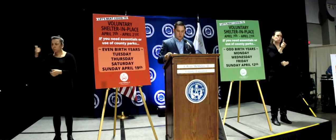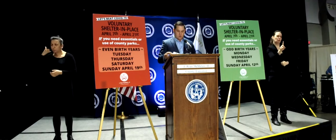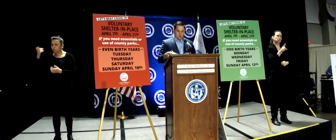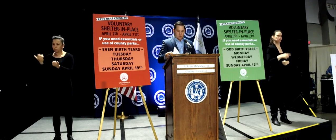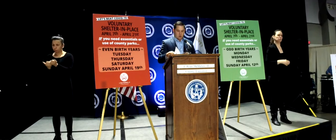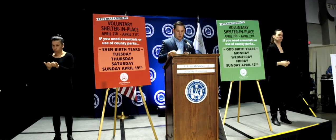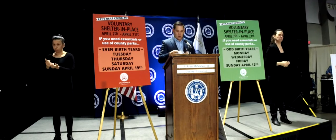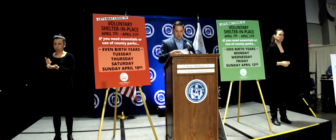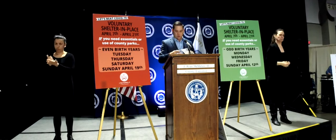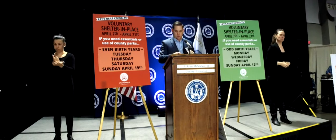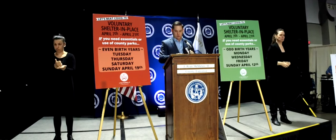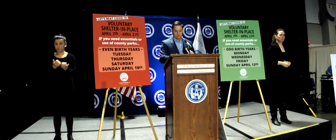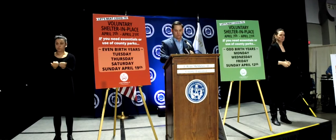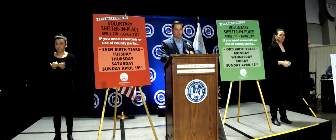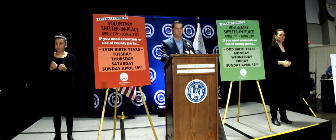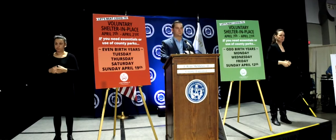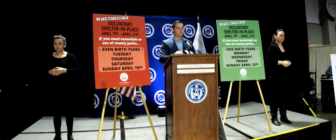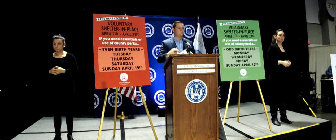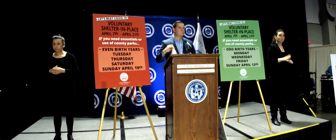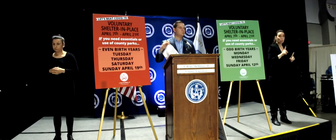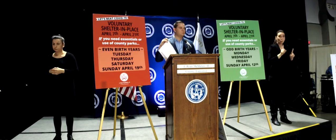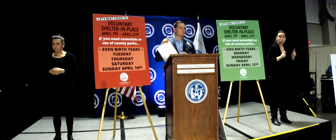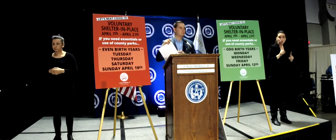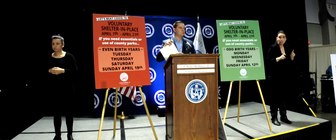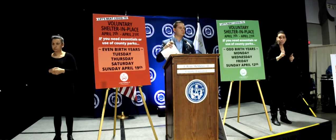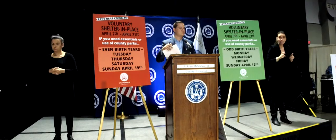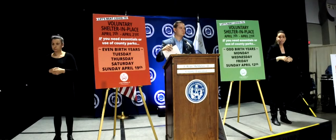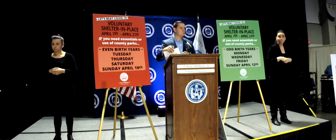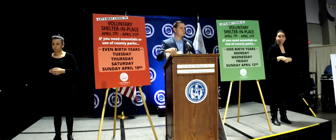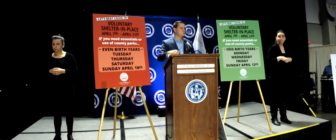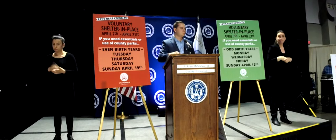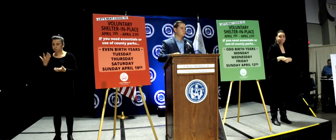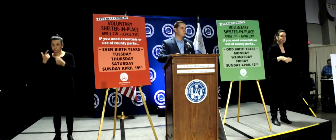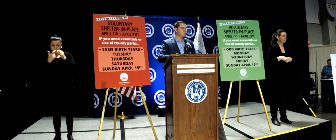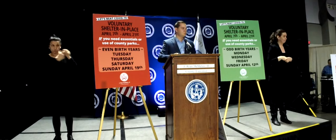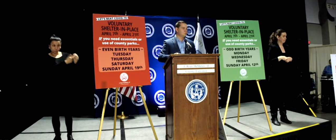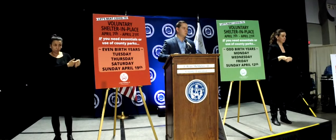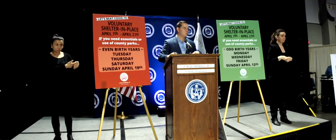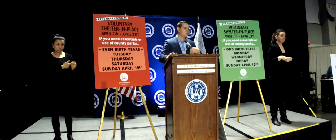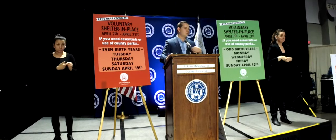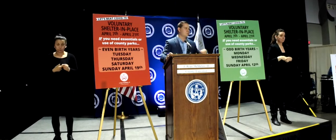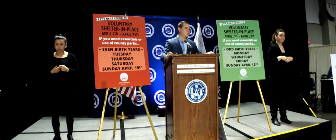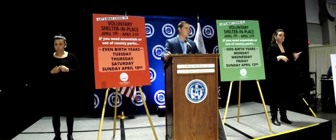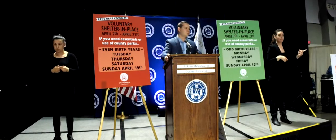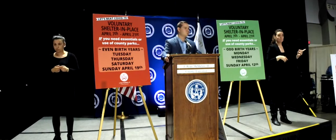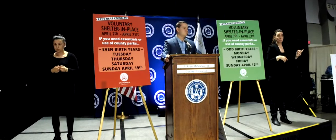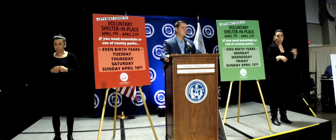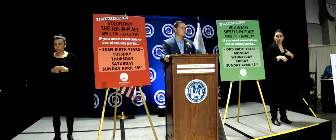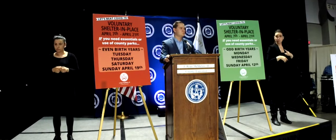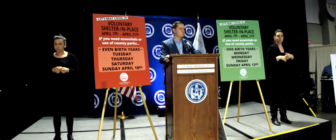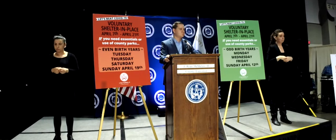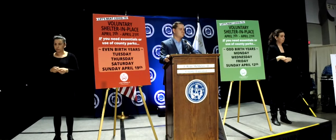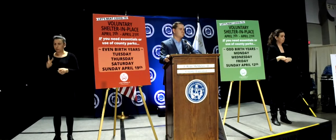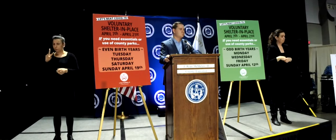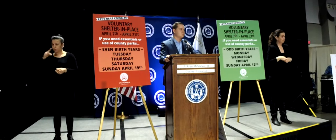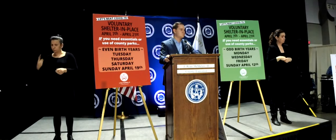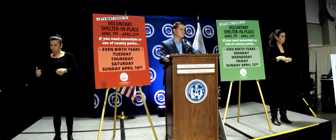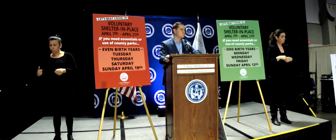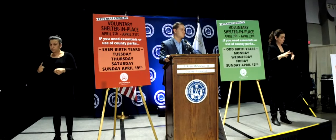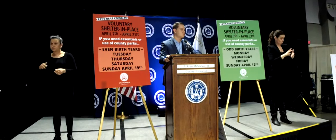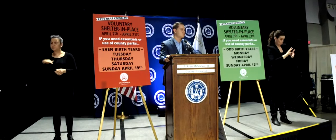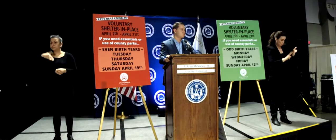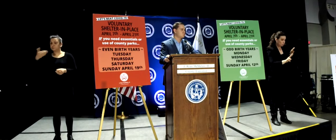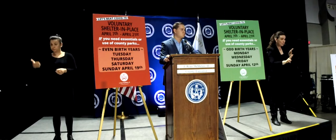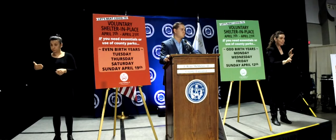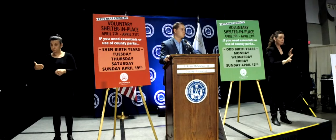211. Questions? Ryan, in 2 weeks, how will we know